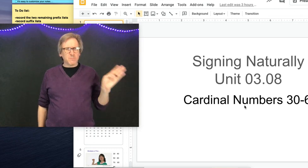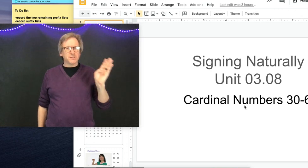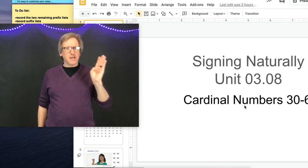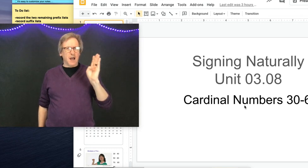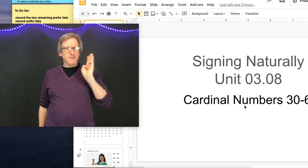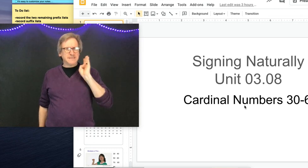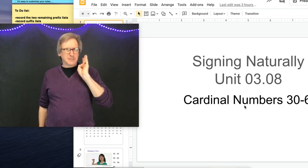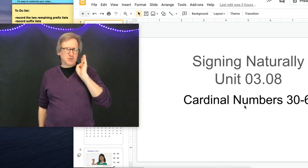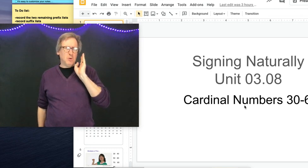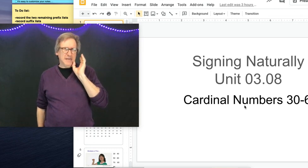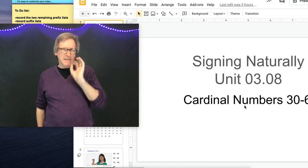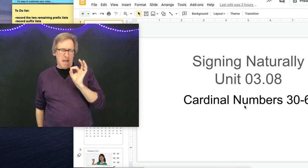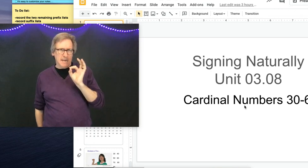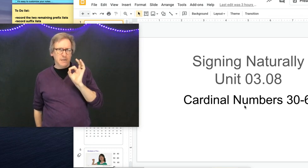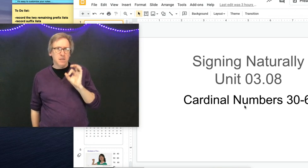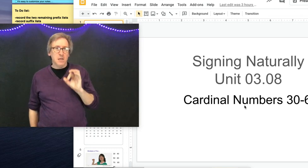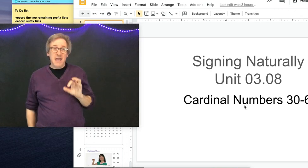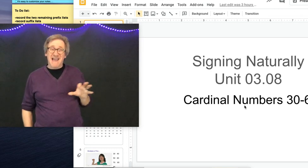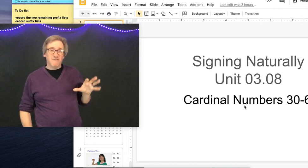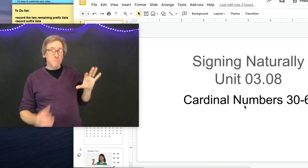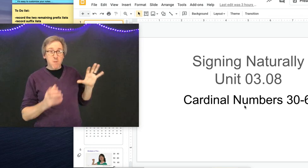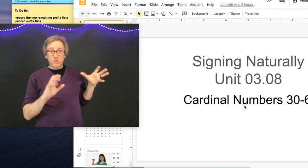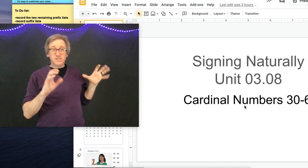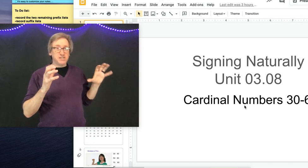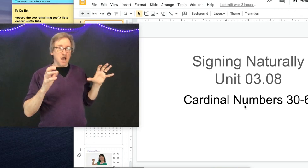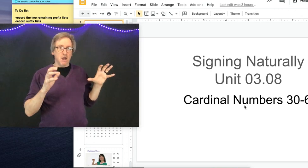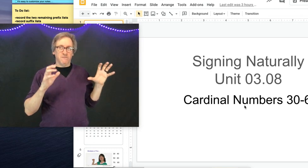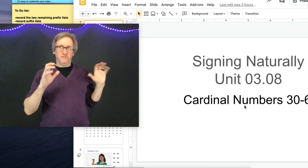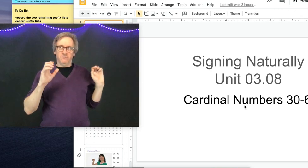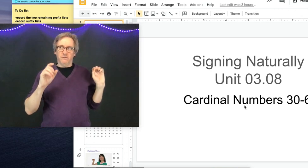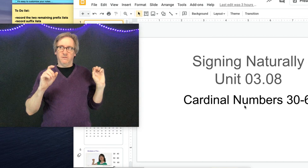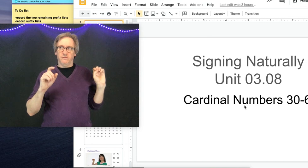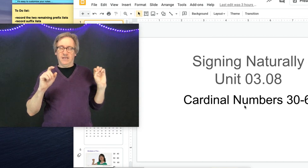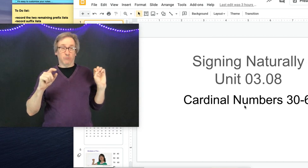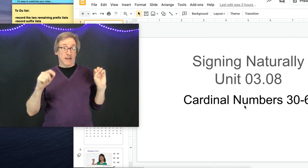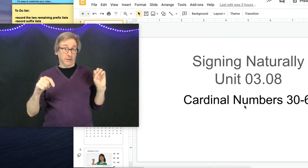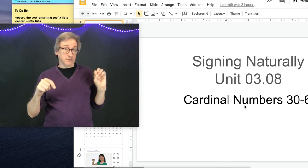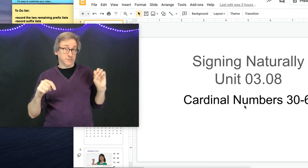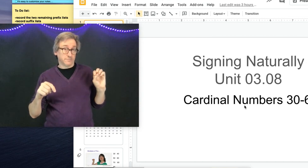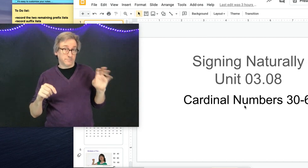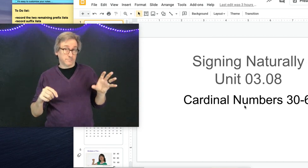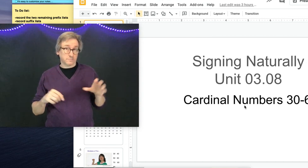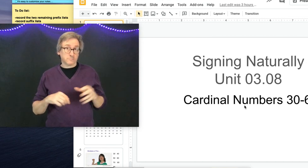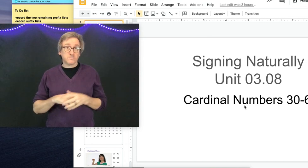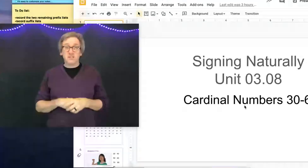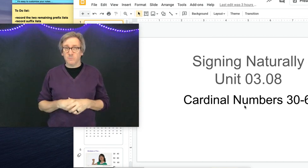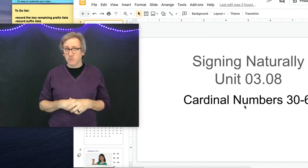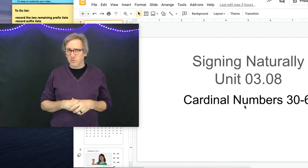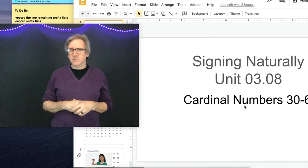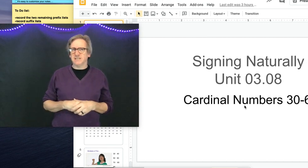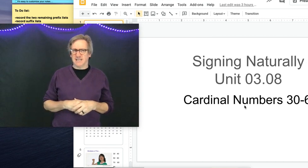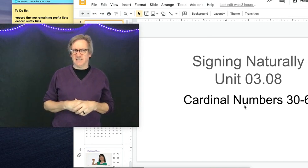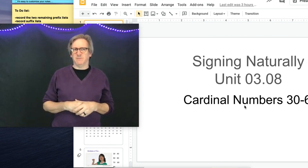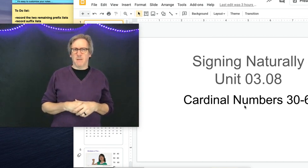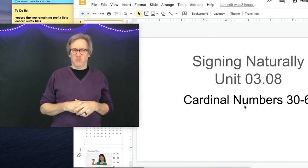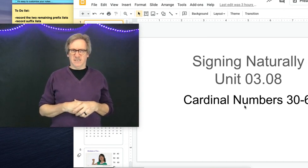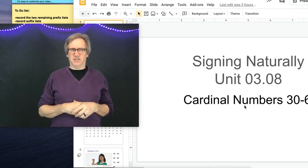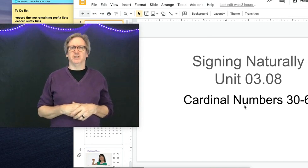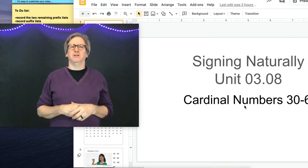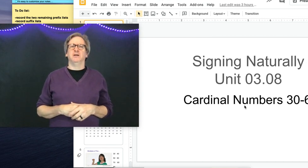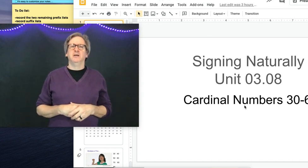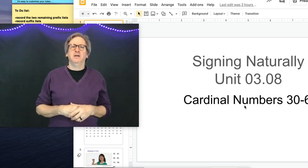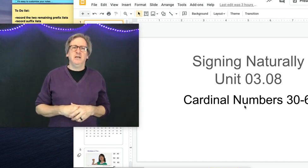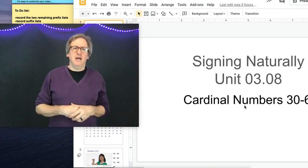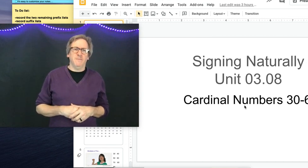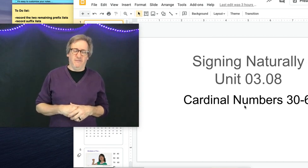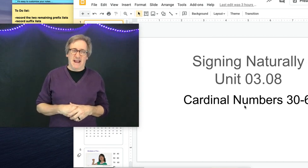because the numbers up until 29 have most of the irregulars. So most of the ones that take some